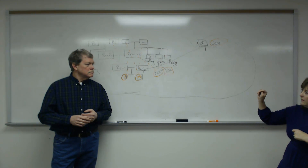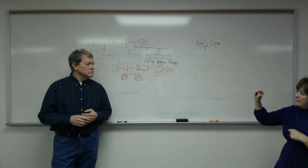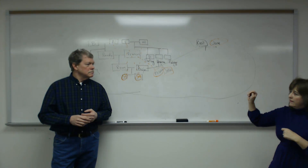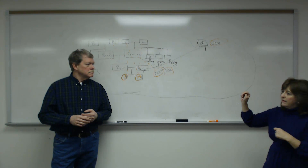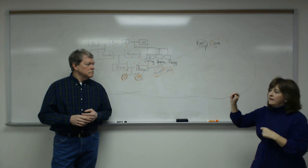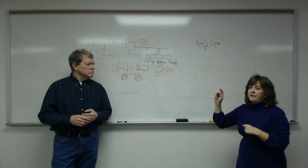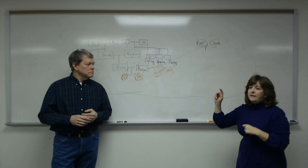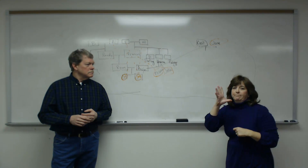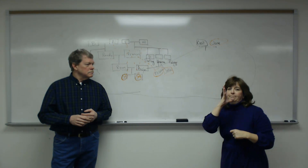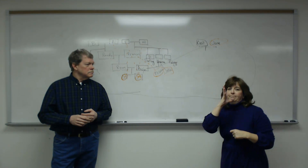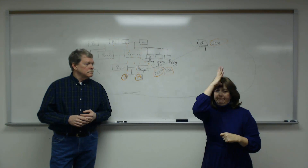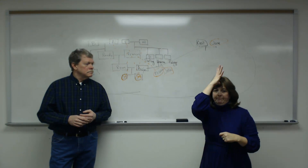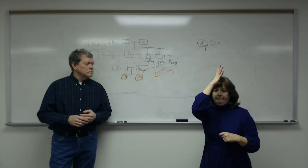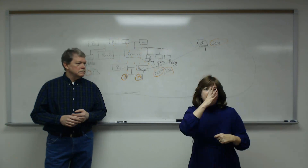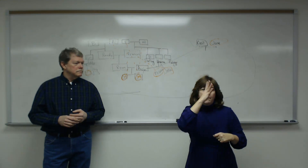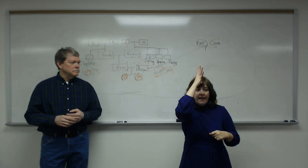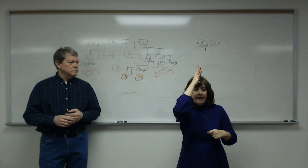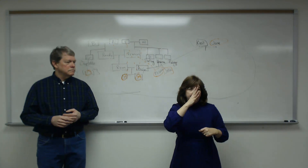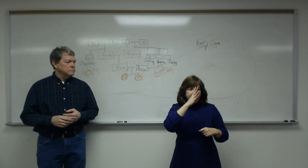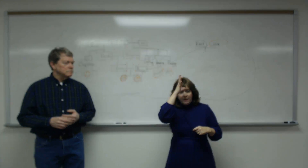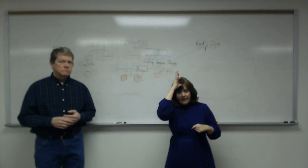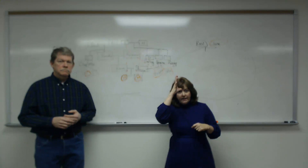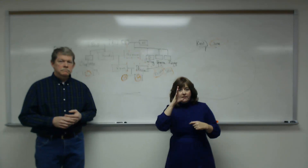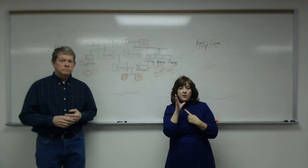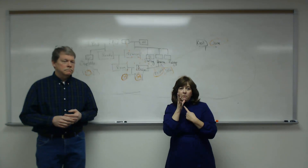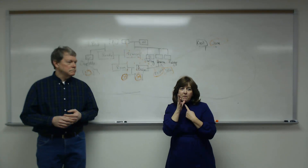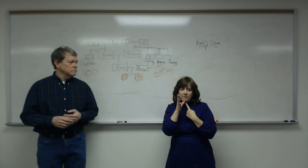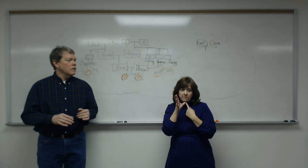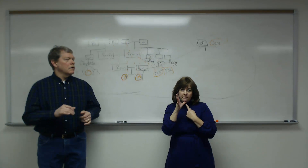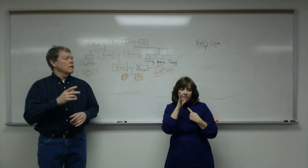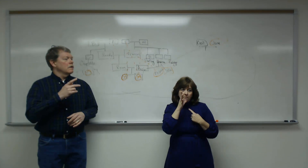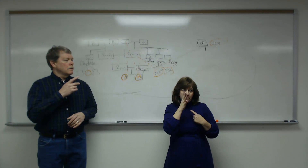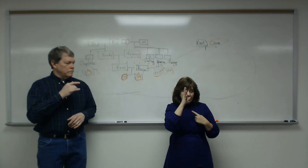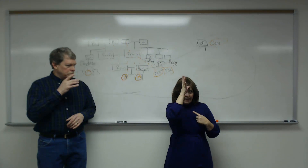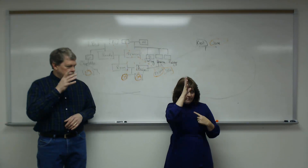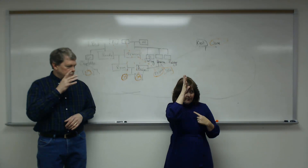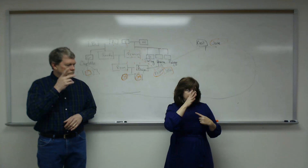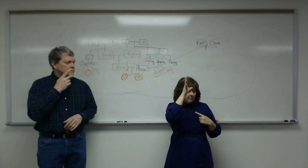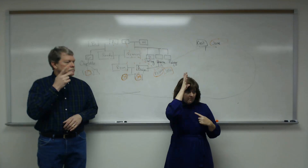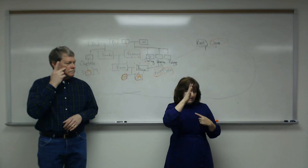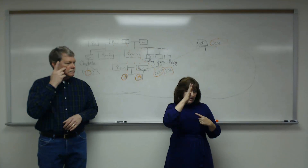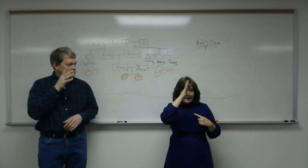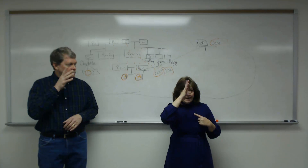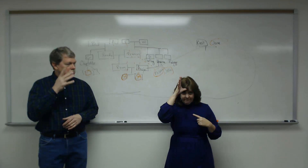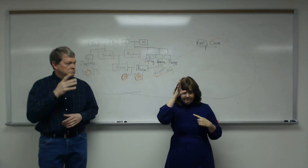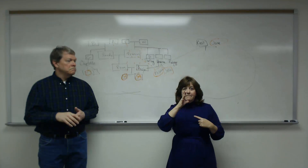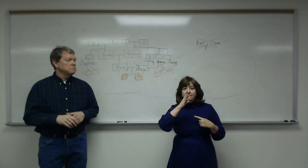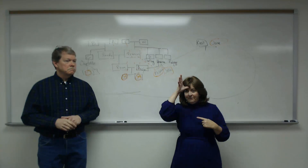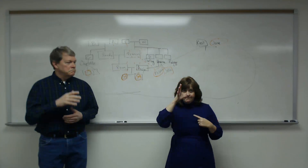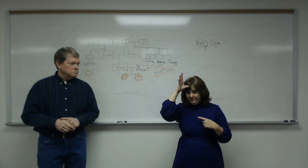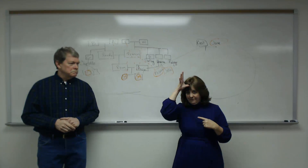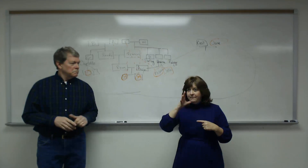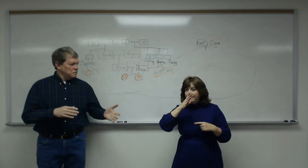Or do you just do Mama, Dad. Start with Mama. Mama, Dad. Mama, Dad. Mm-hmm. That's a